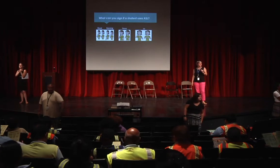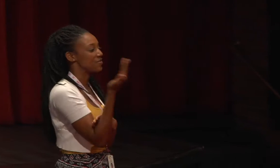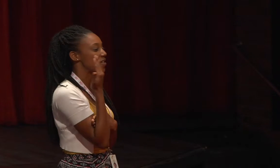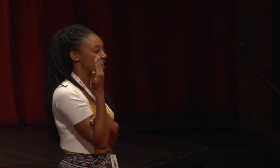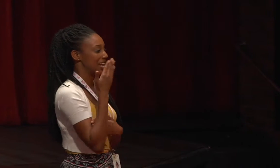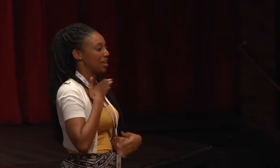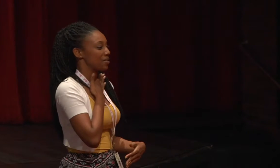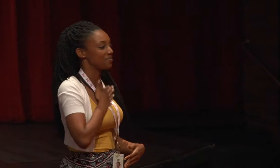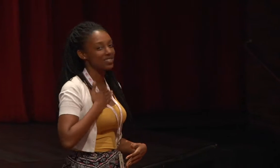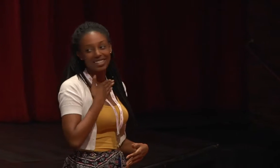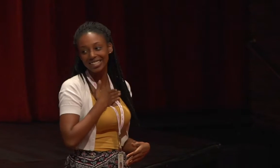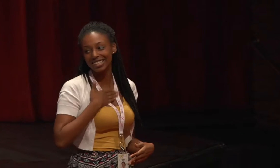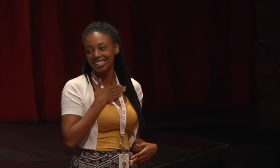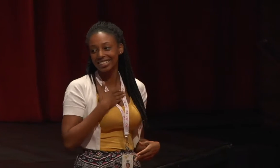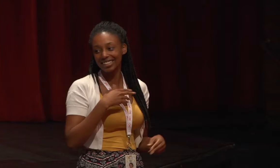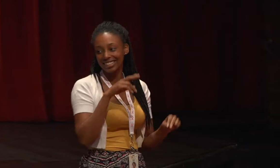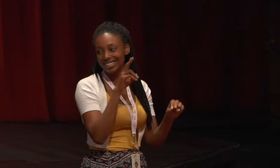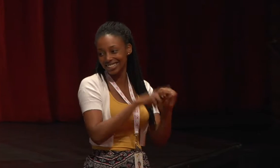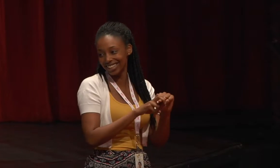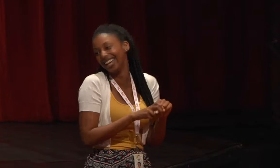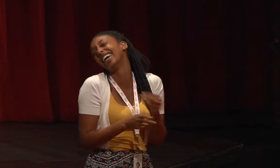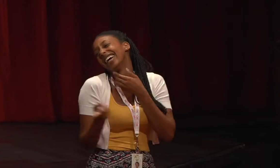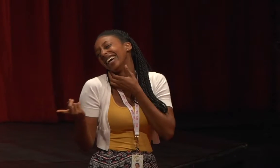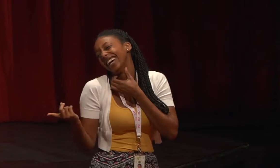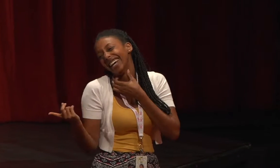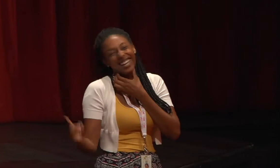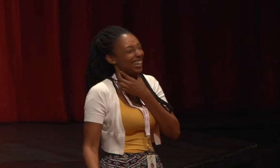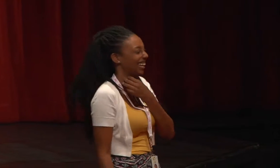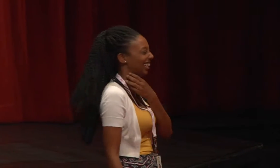Okay. If you're angry, you just passed out a few cards.